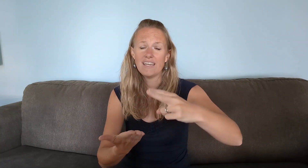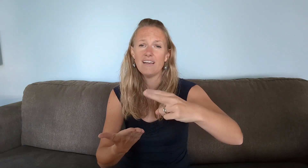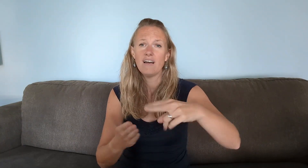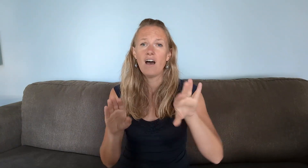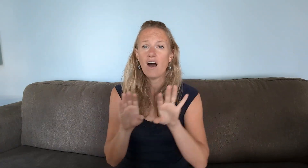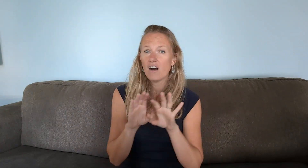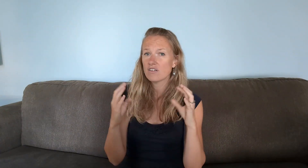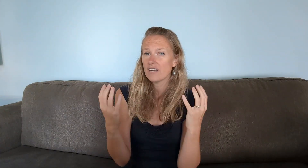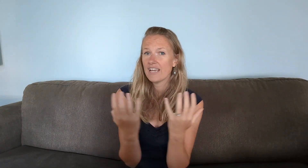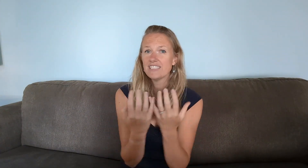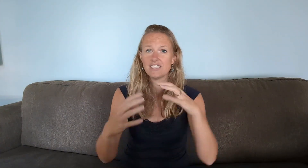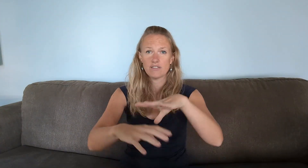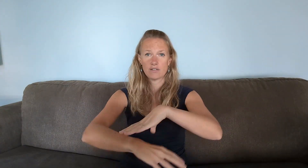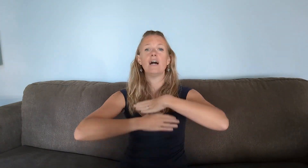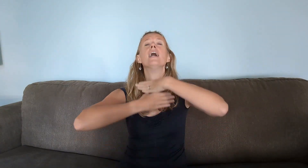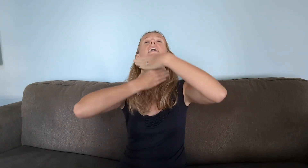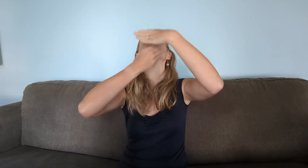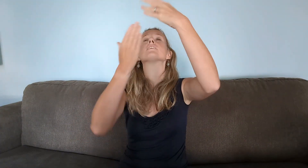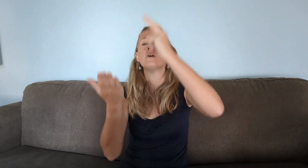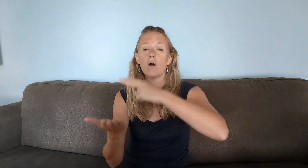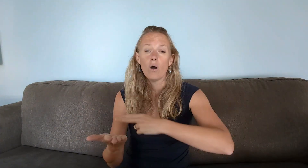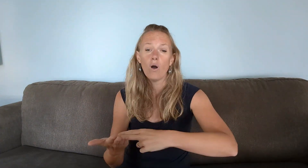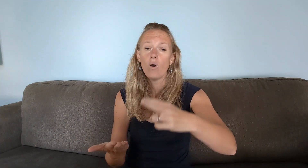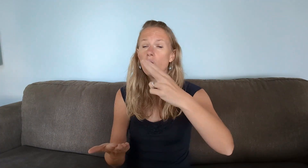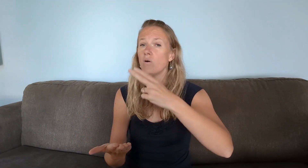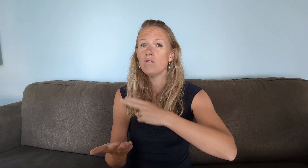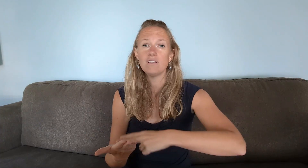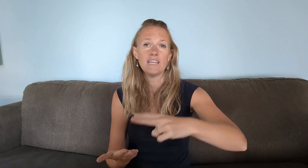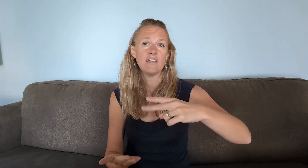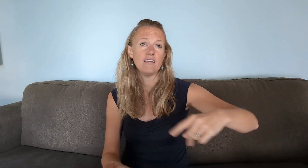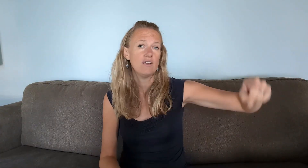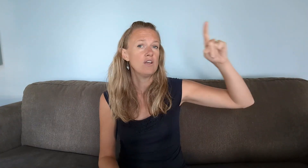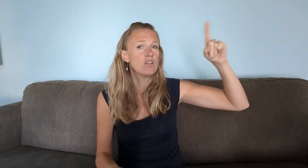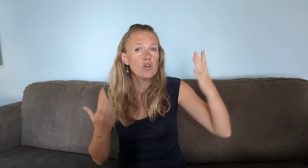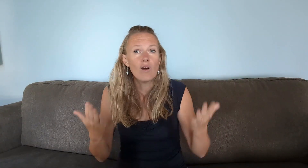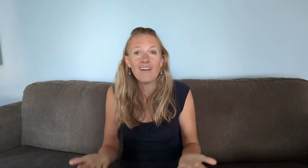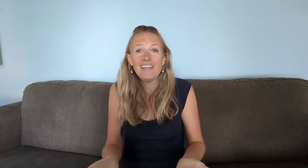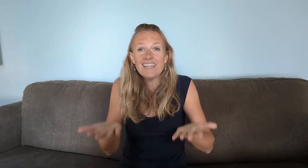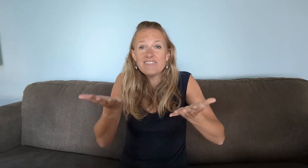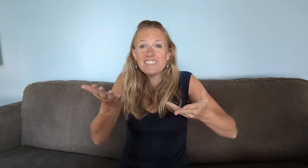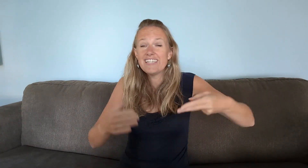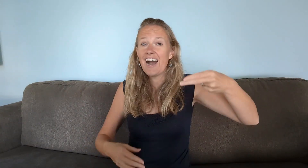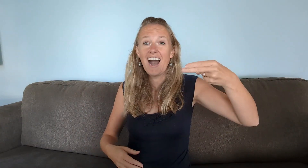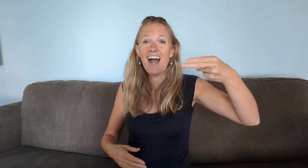holy. All creation cries, holy. You are lifted